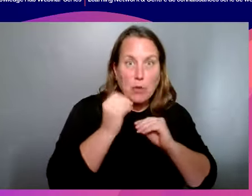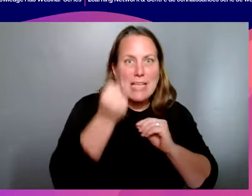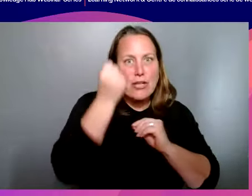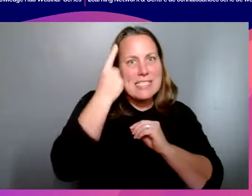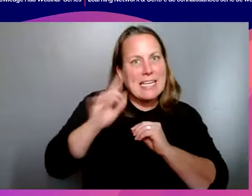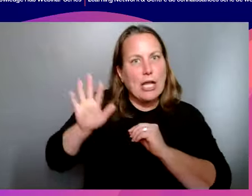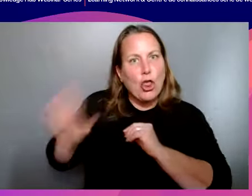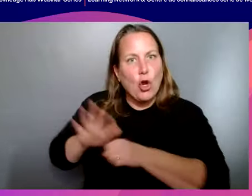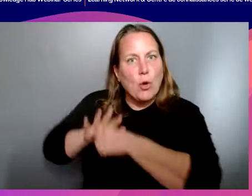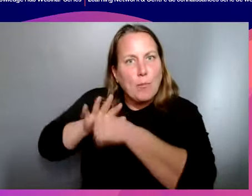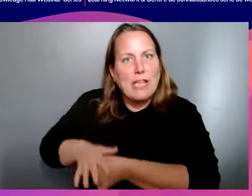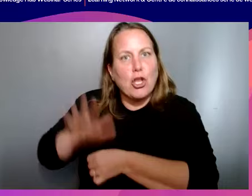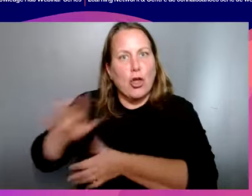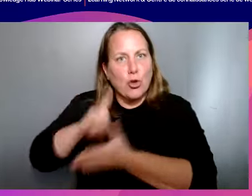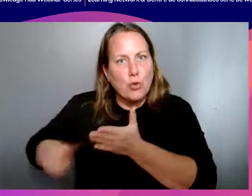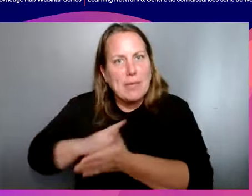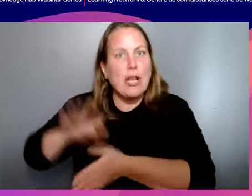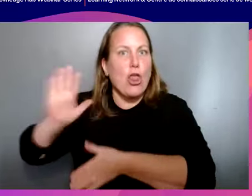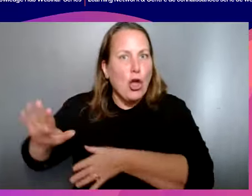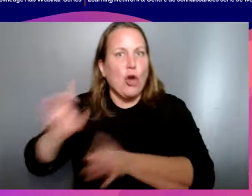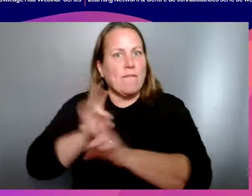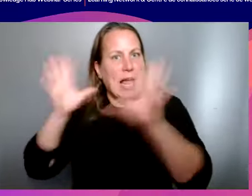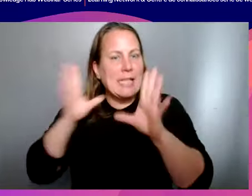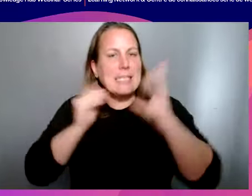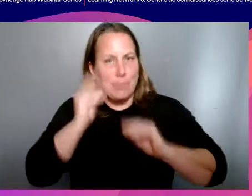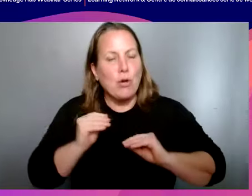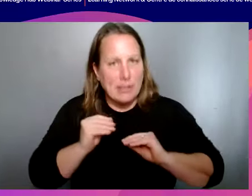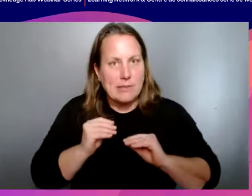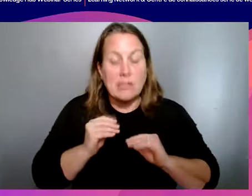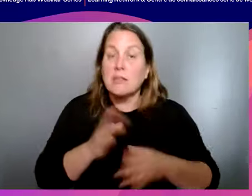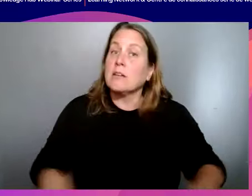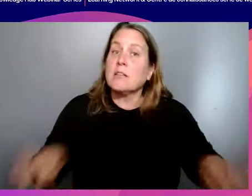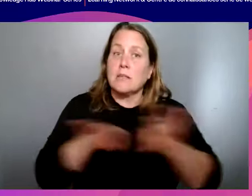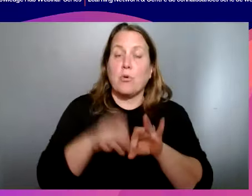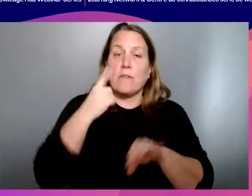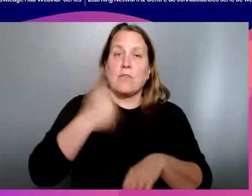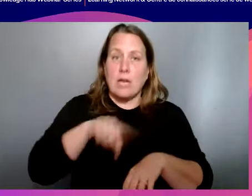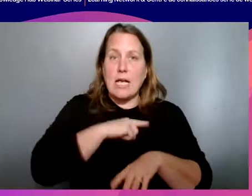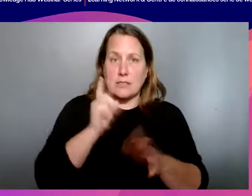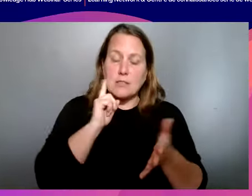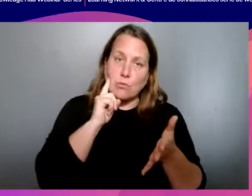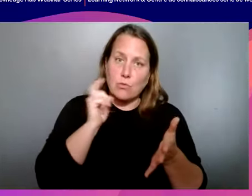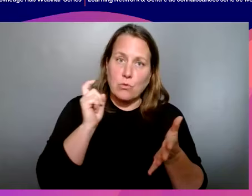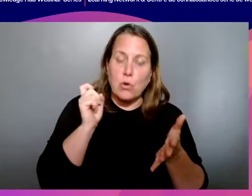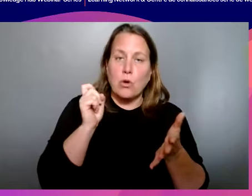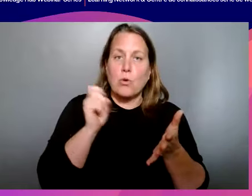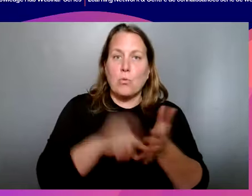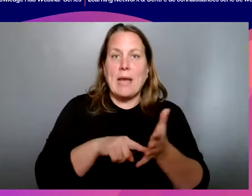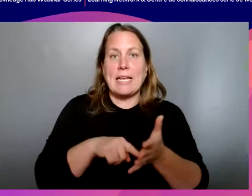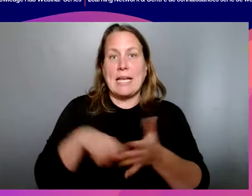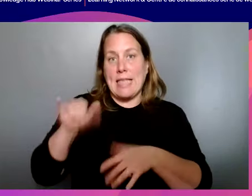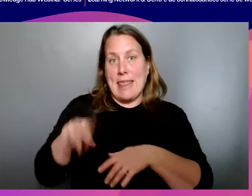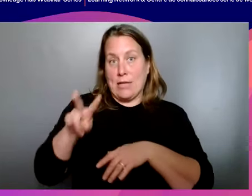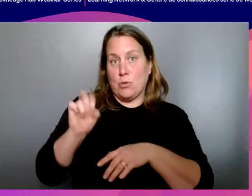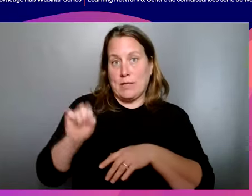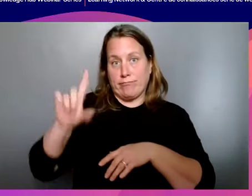systematic oppression, discrimination, and violence. It's important to recognize that 2S